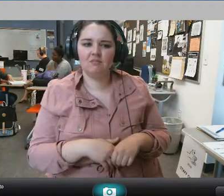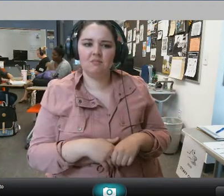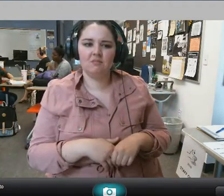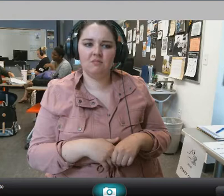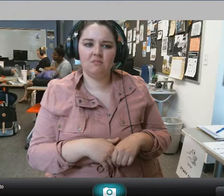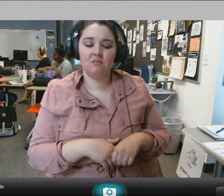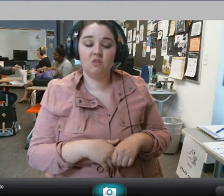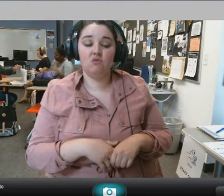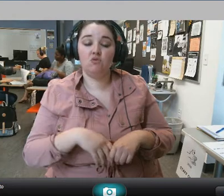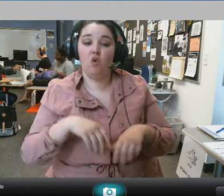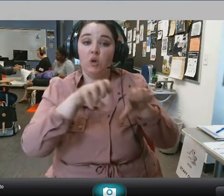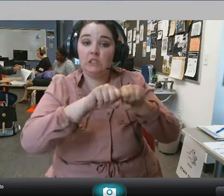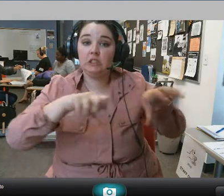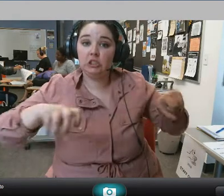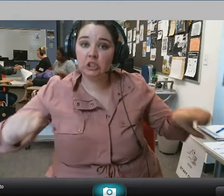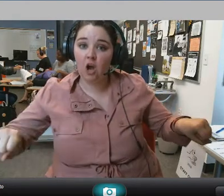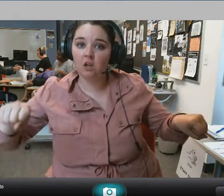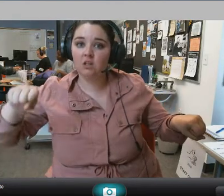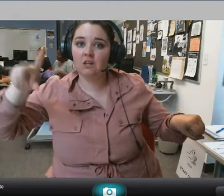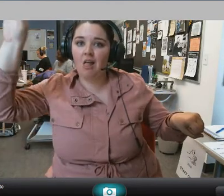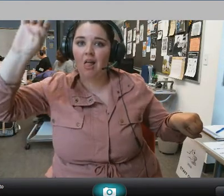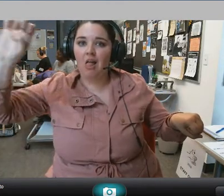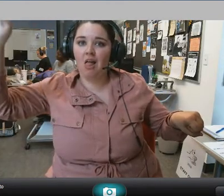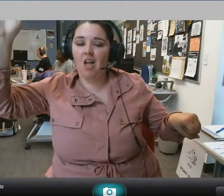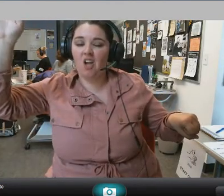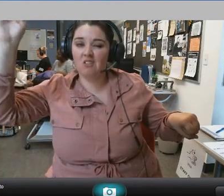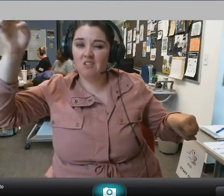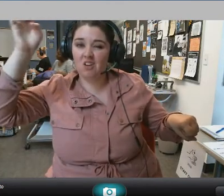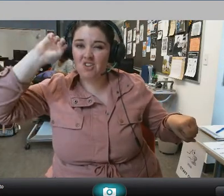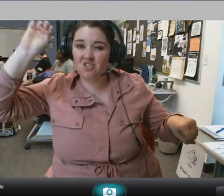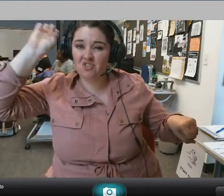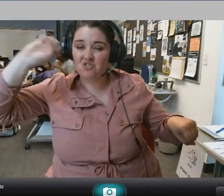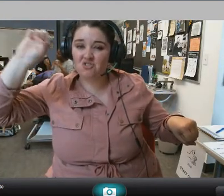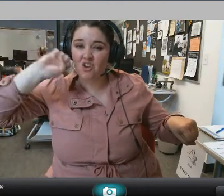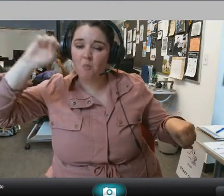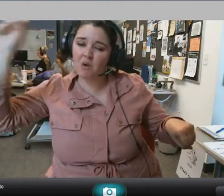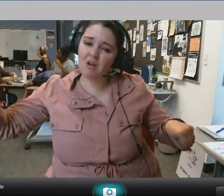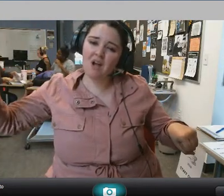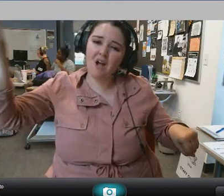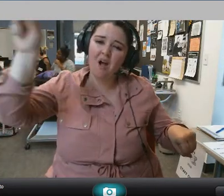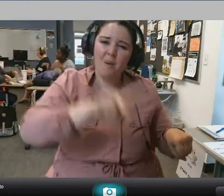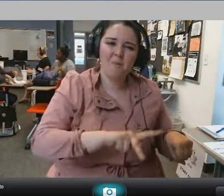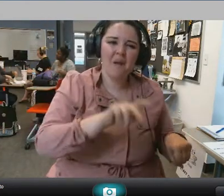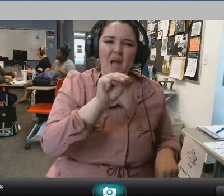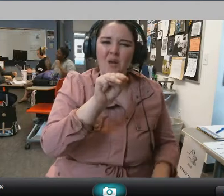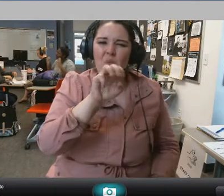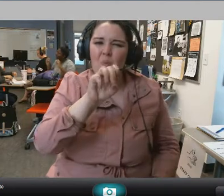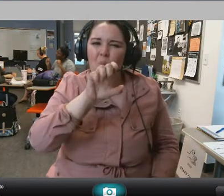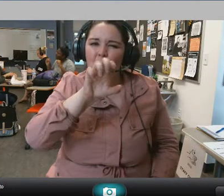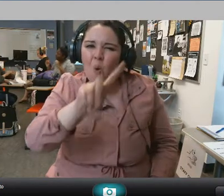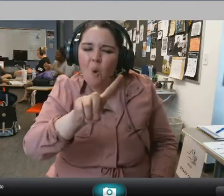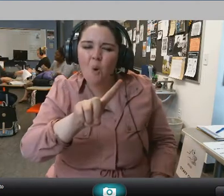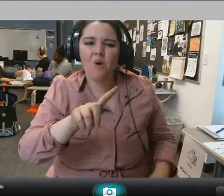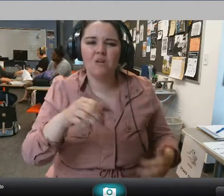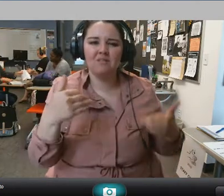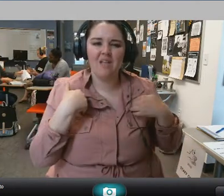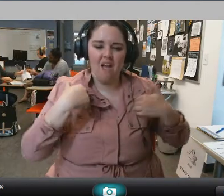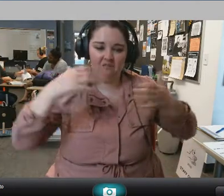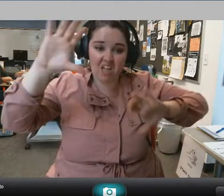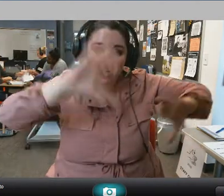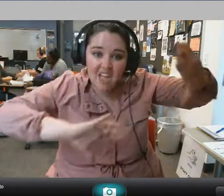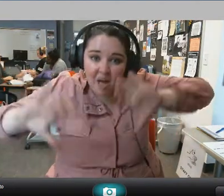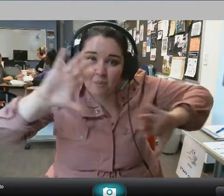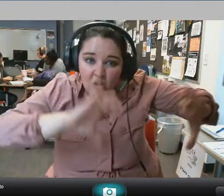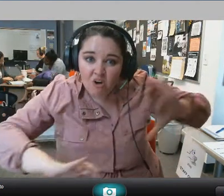old sausage that had been rejected and that was moldy and white. It would be dosed with borax and glycerin